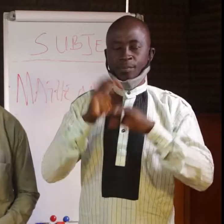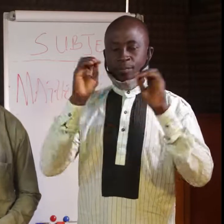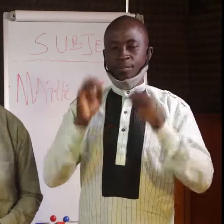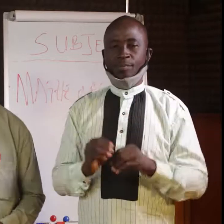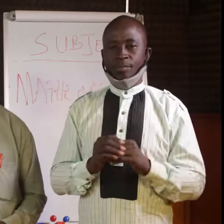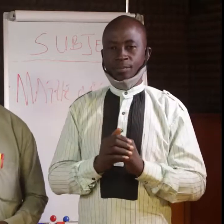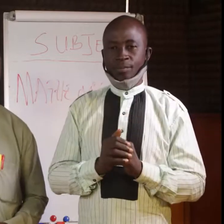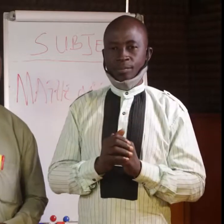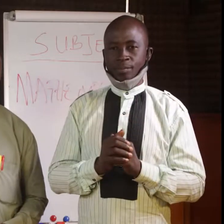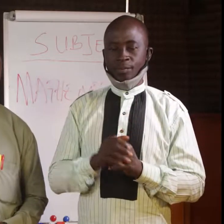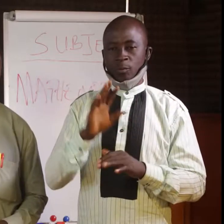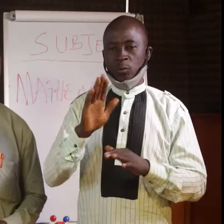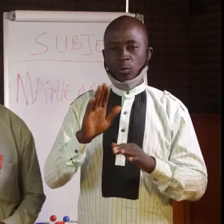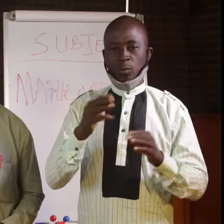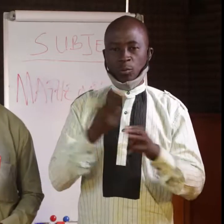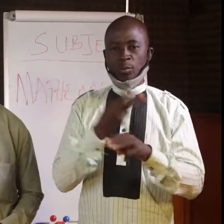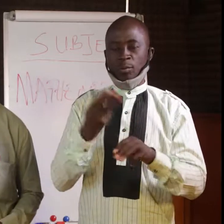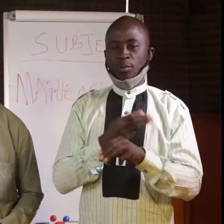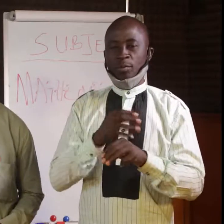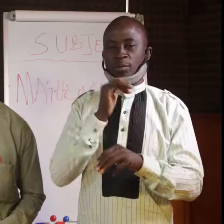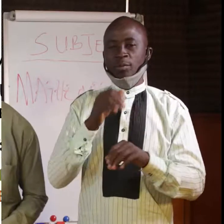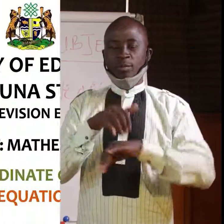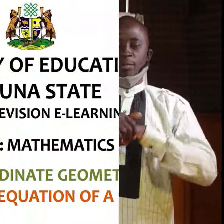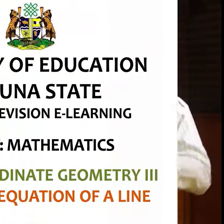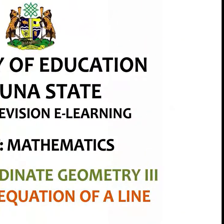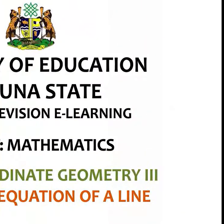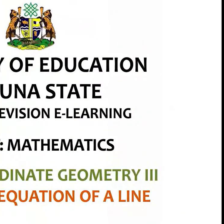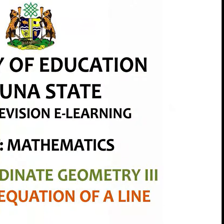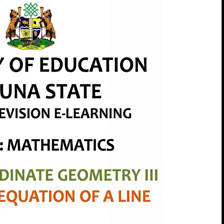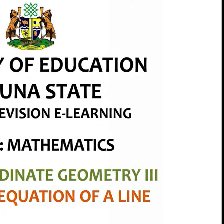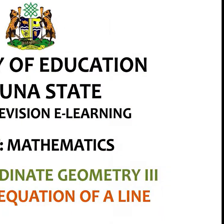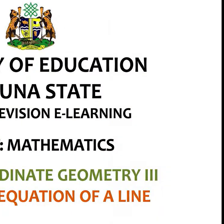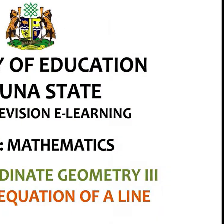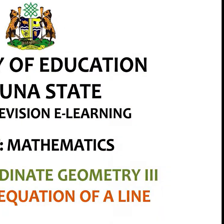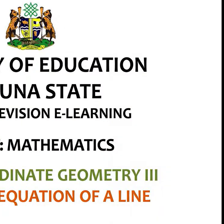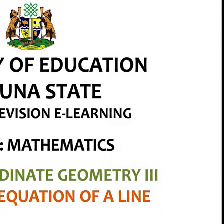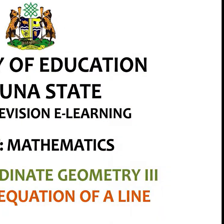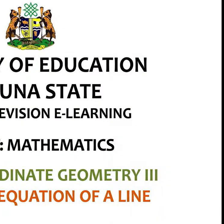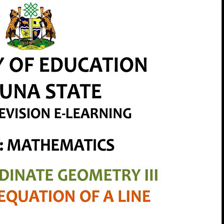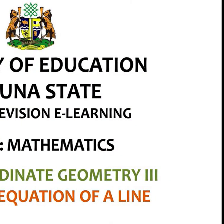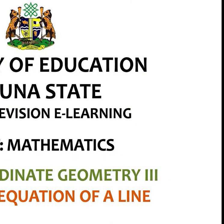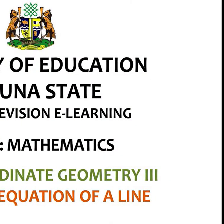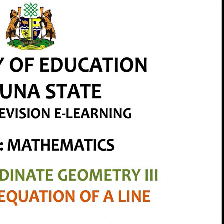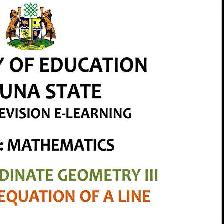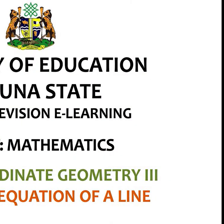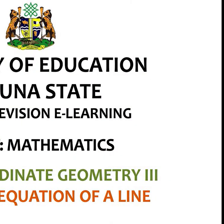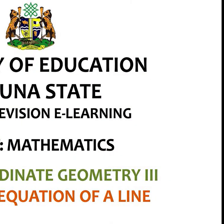teacher. Today we are going to consider a topic known as coordinate